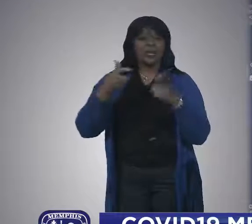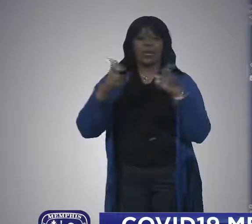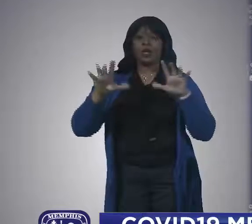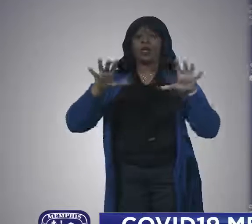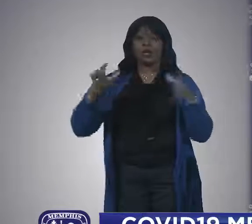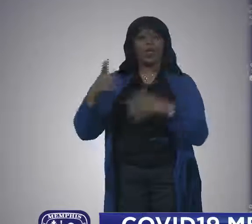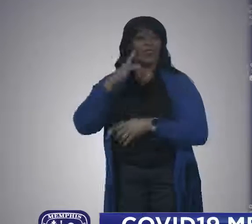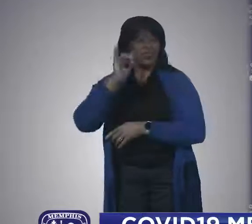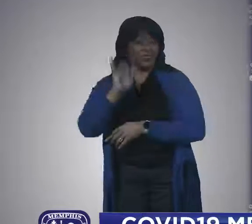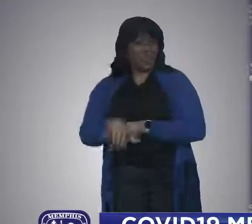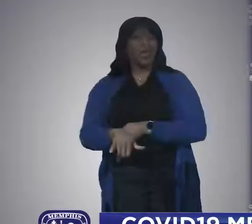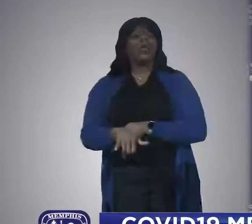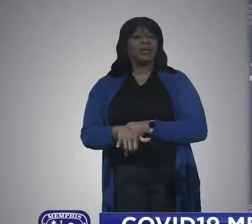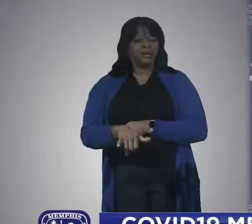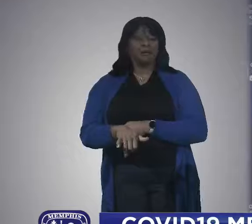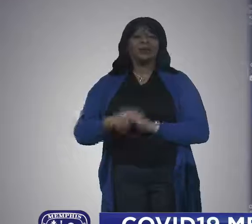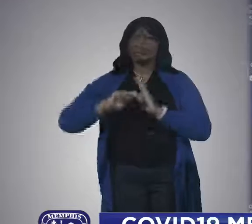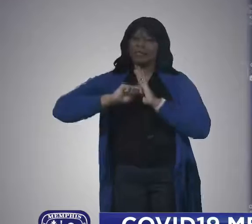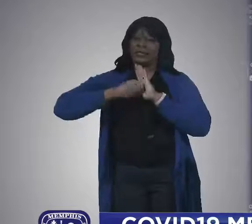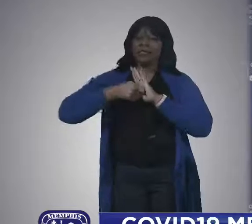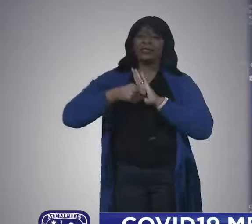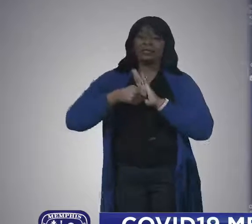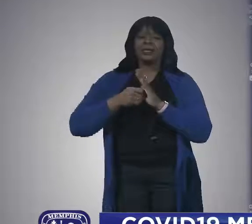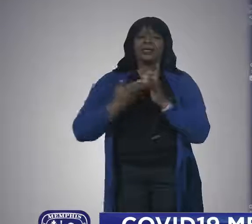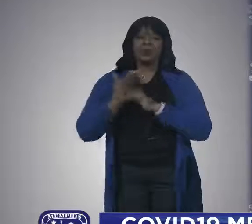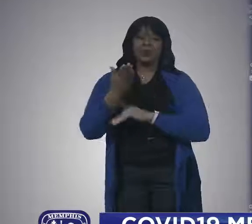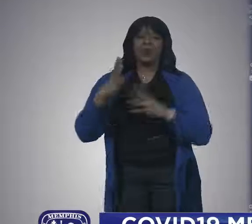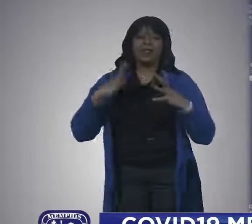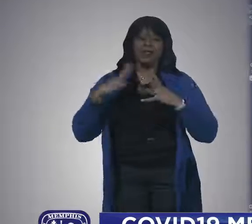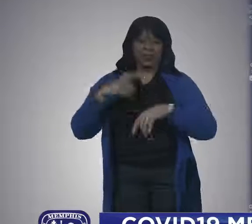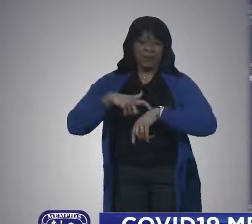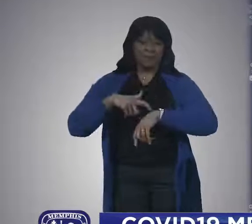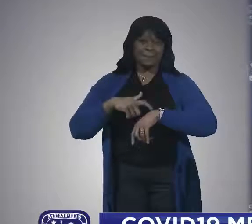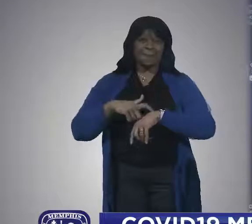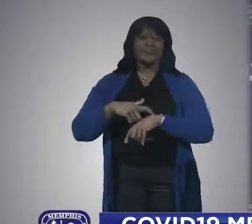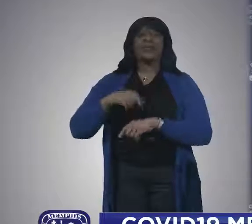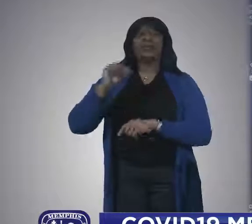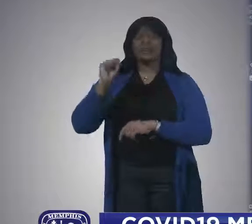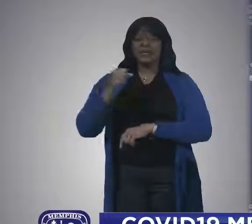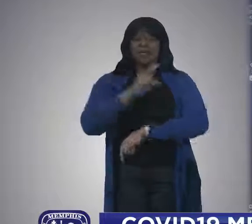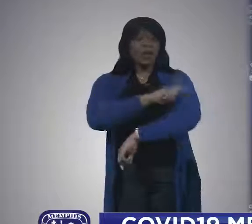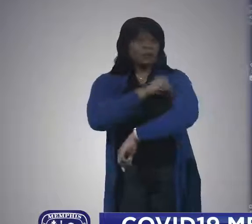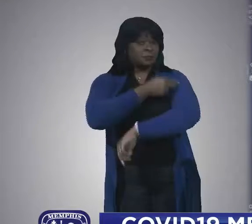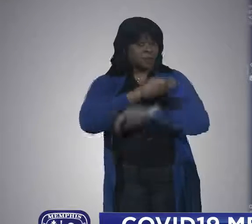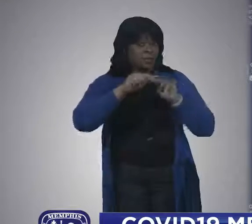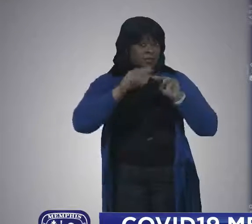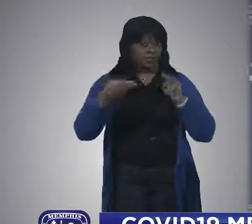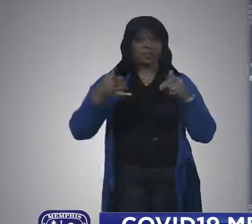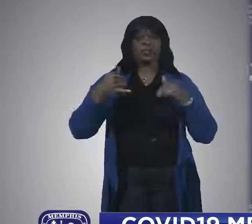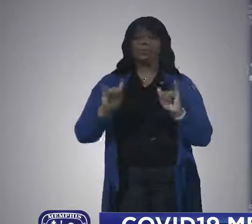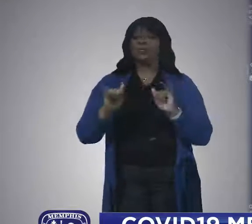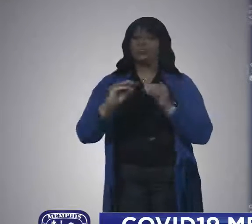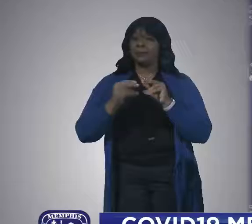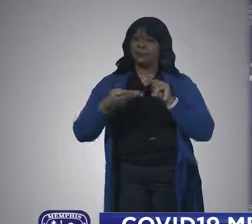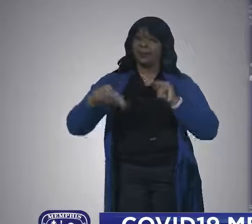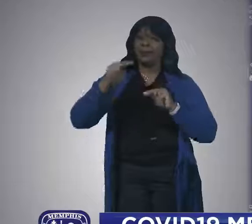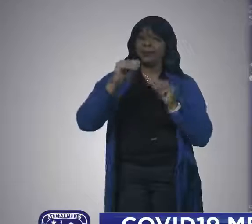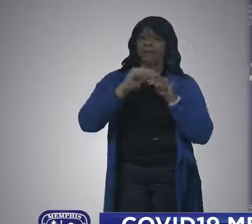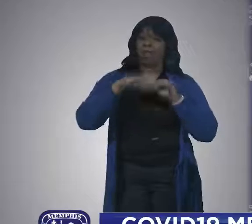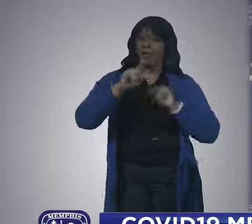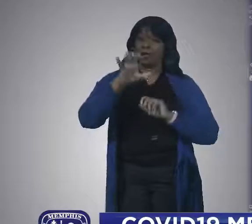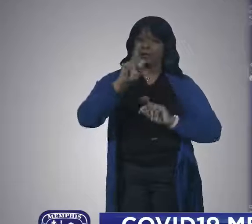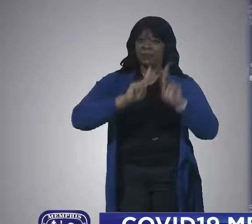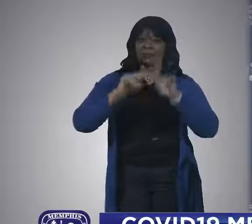groups. And I think that will be the key to getting us through the holidays. Yes, hospitalizations are down. They're still way too high, more than 100 people